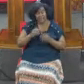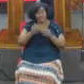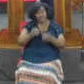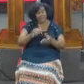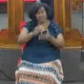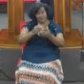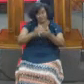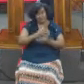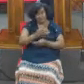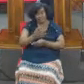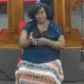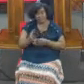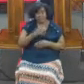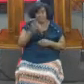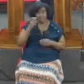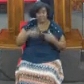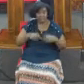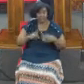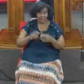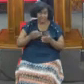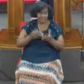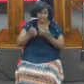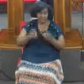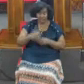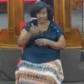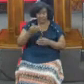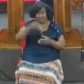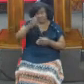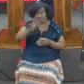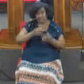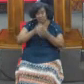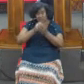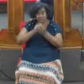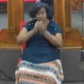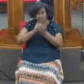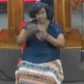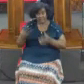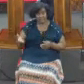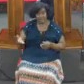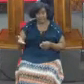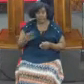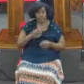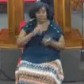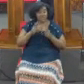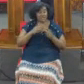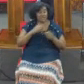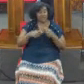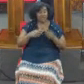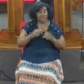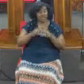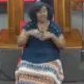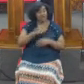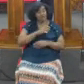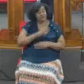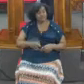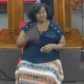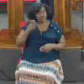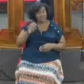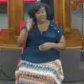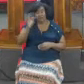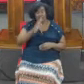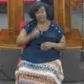you, and shall go and serve other gods and worship them. That's what a lot of people do. We talked about how Christians ought never to